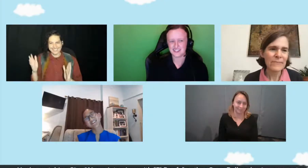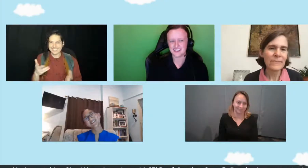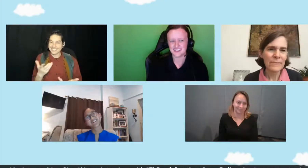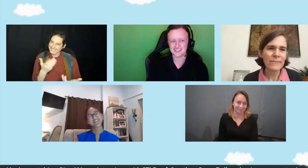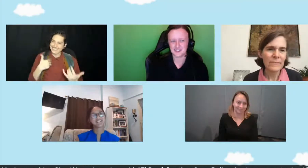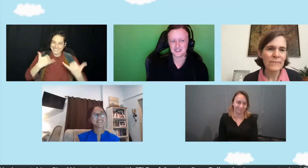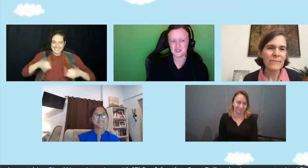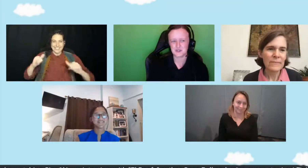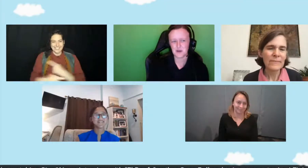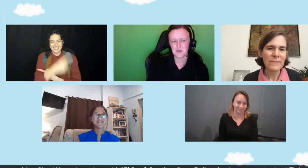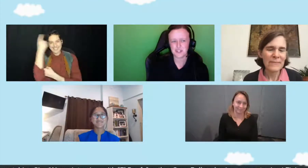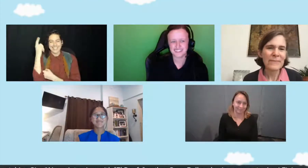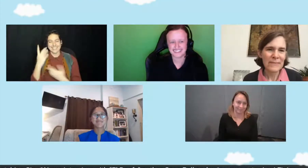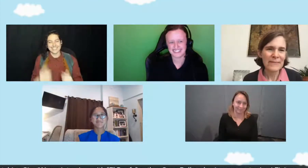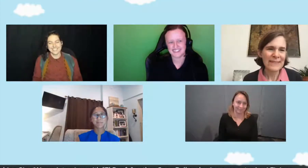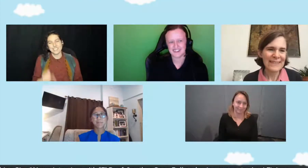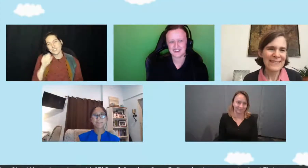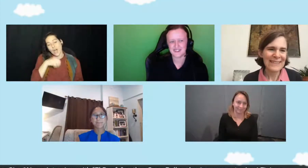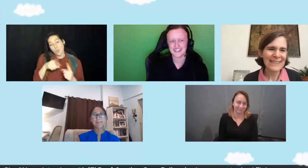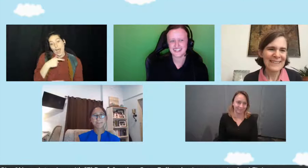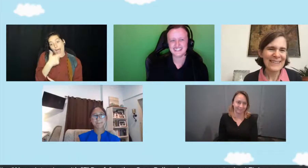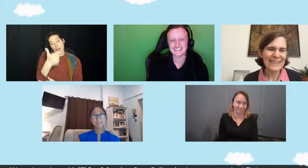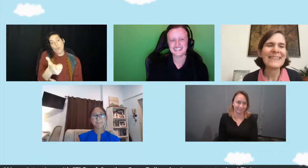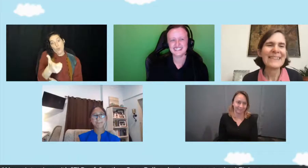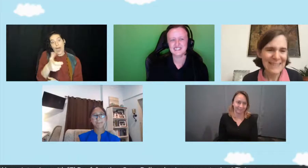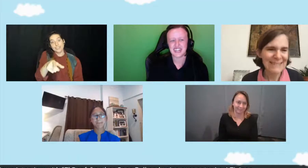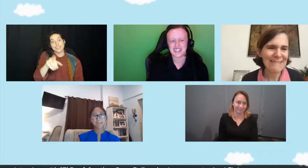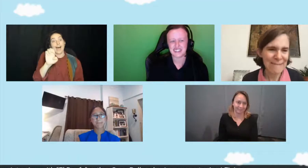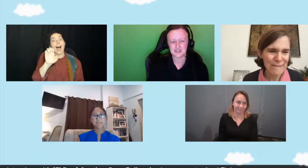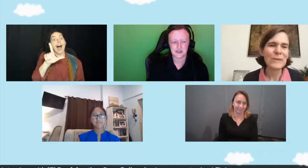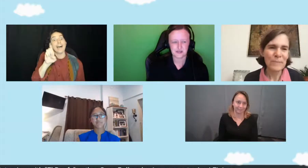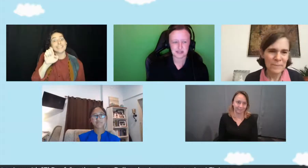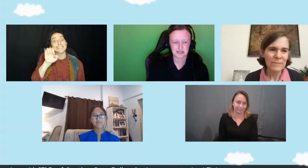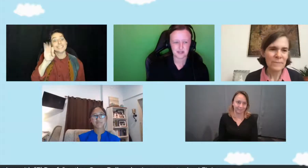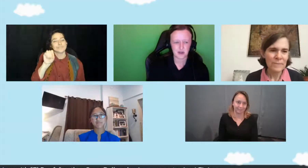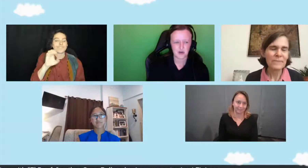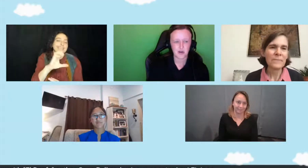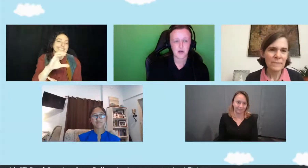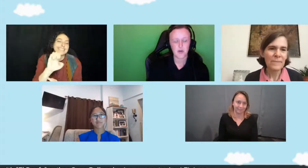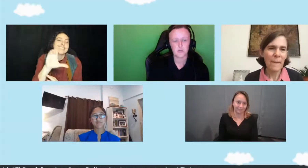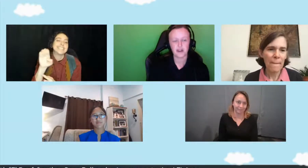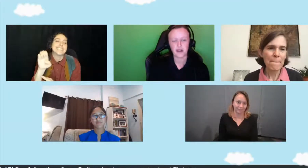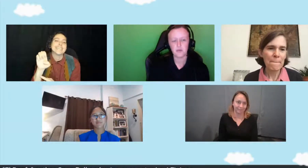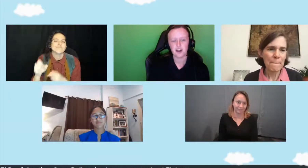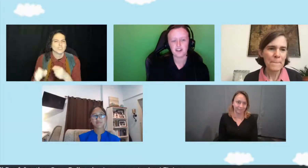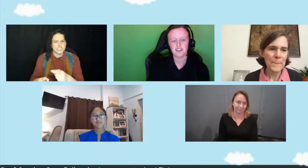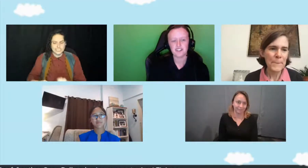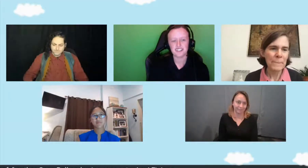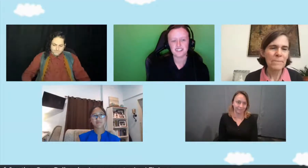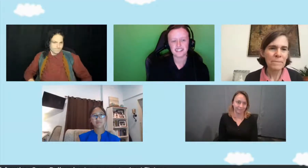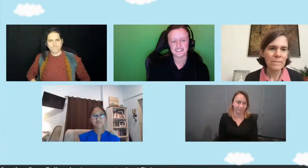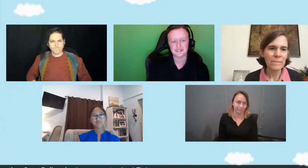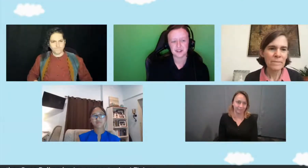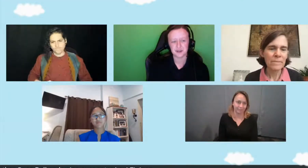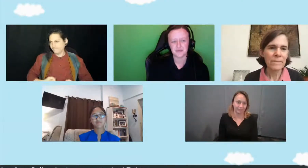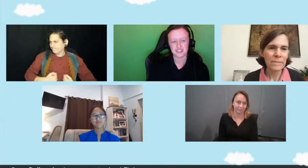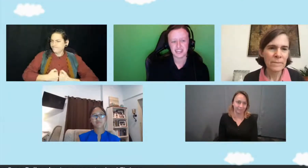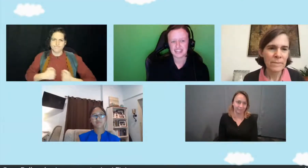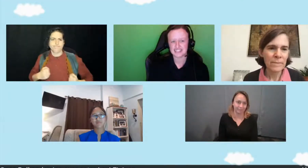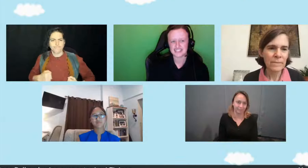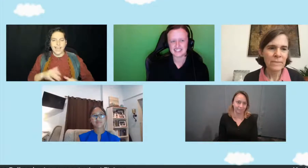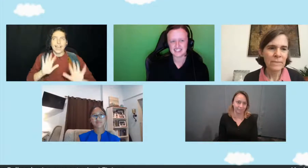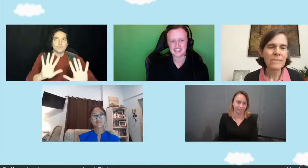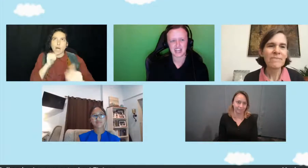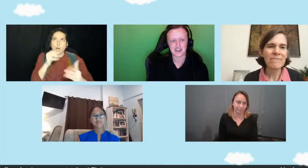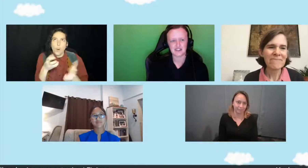was strong-willed. So still today, that's true of me. So when I watch Elodefo